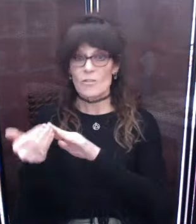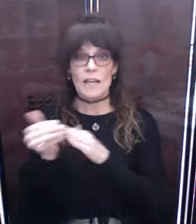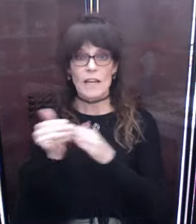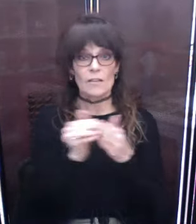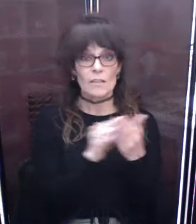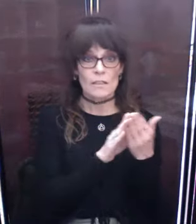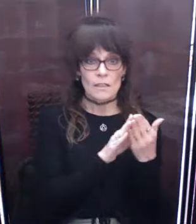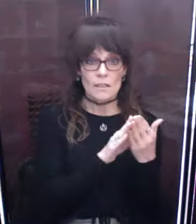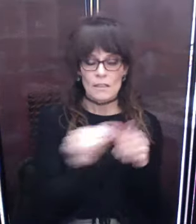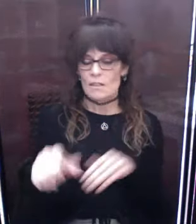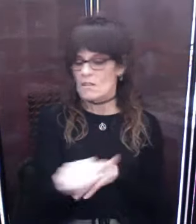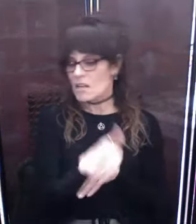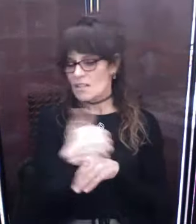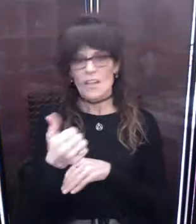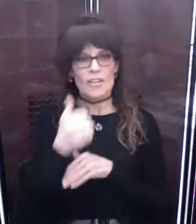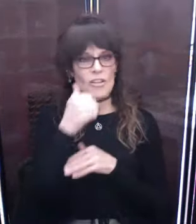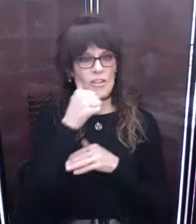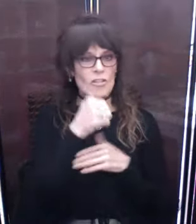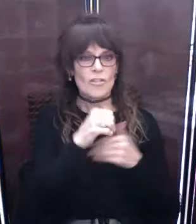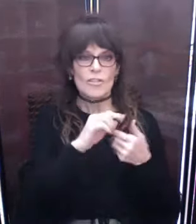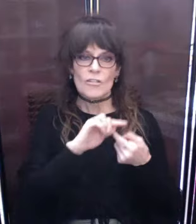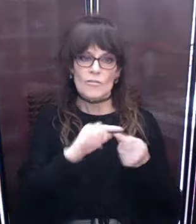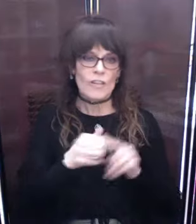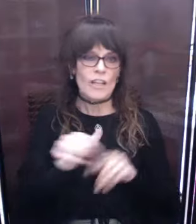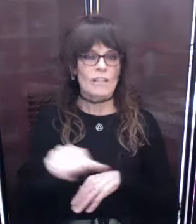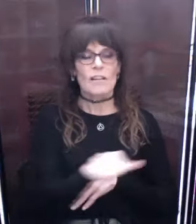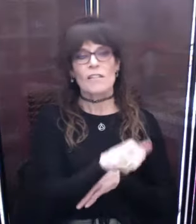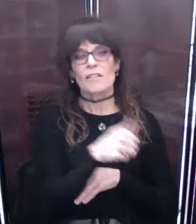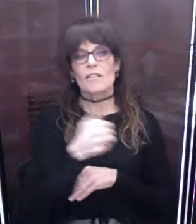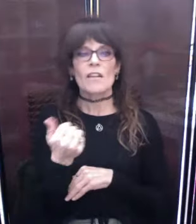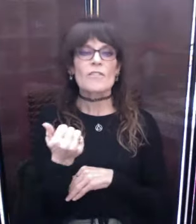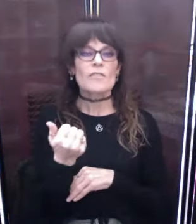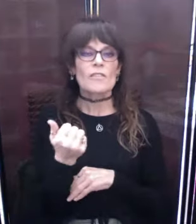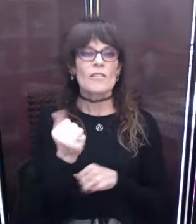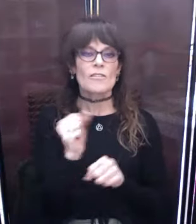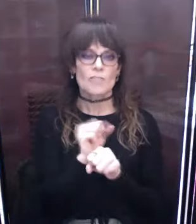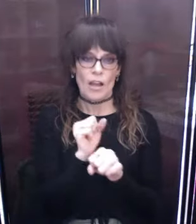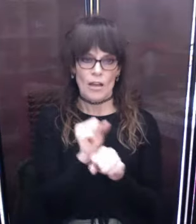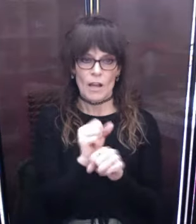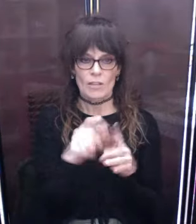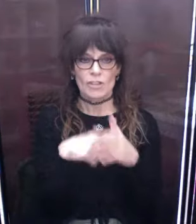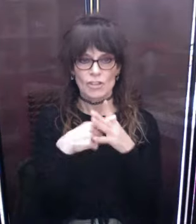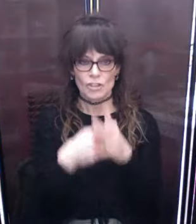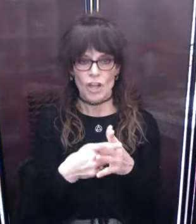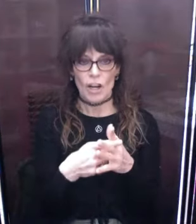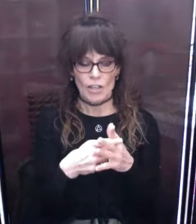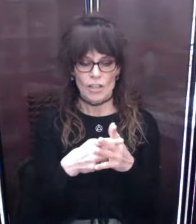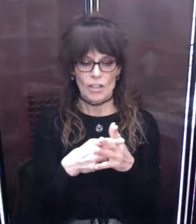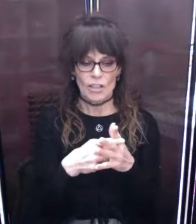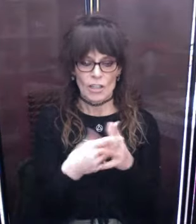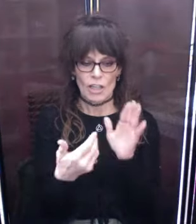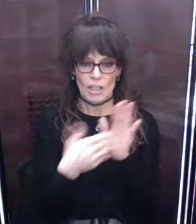another relationship, another job. That's what I'll do. I'll start over. And for some reason, on this February morning